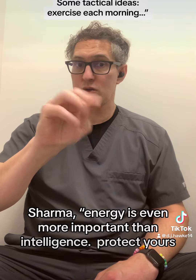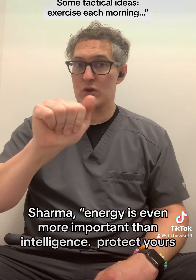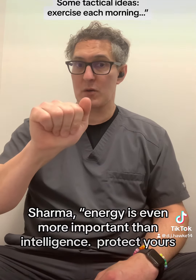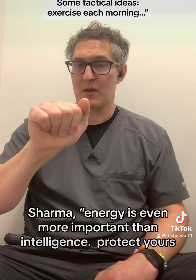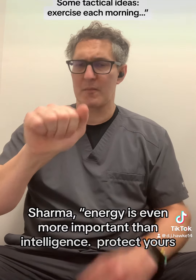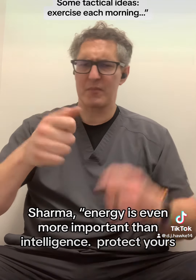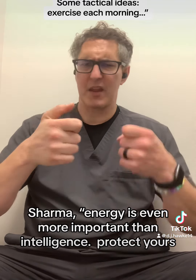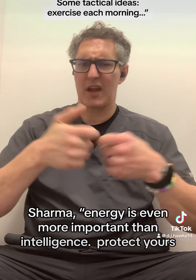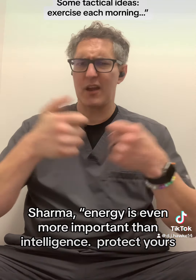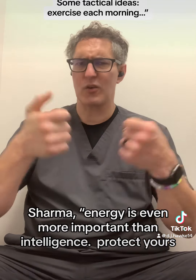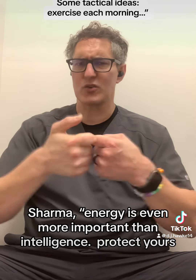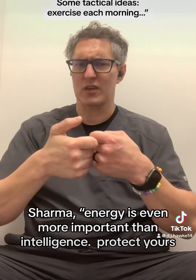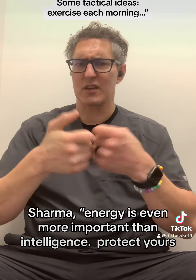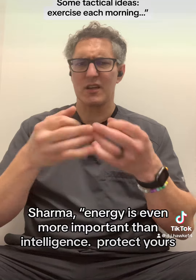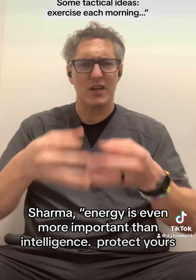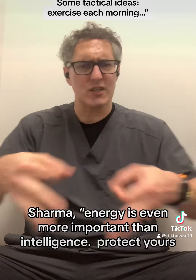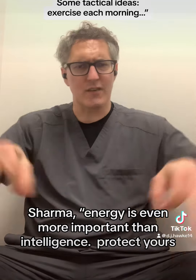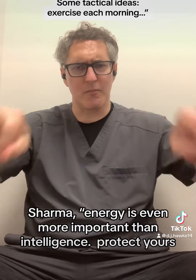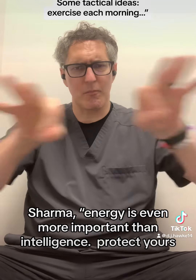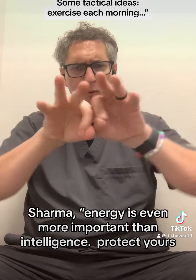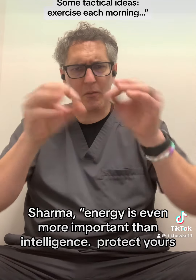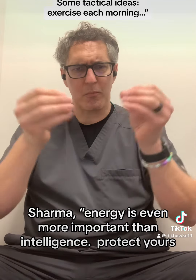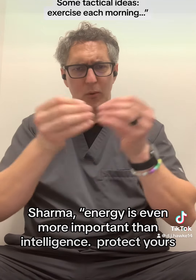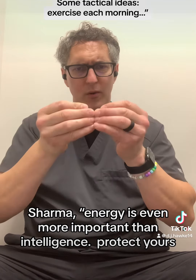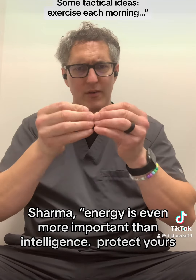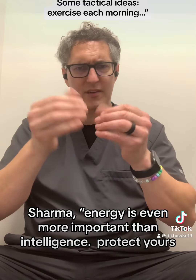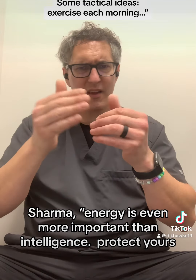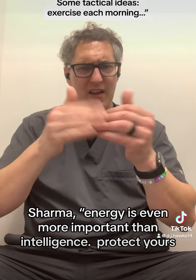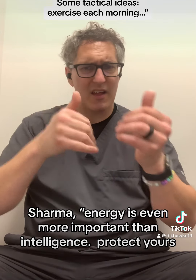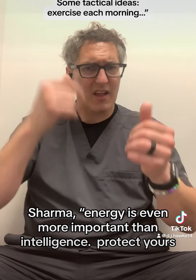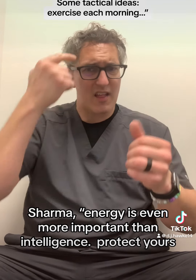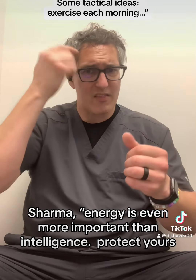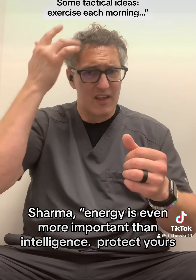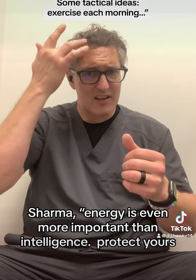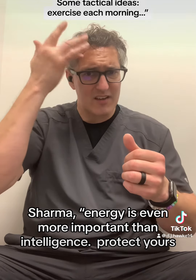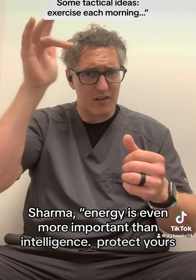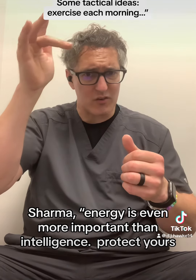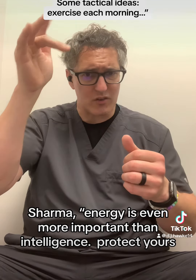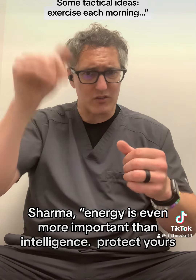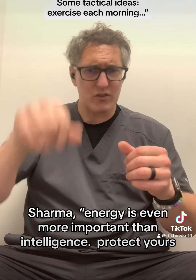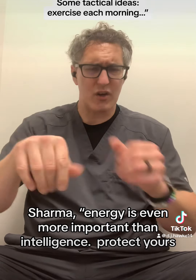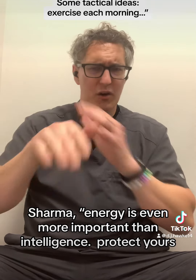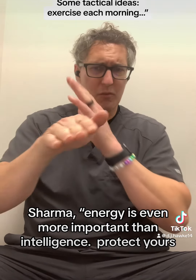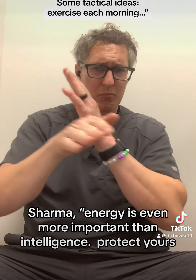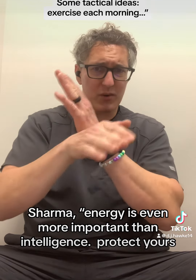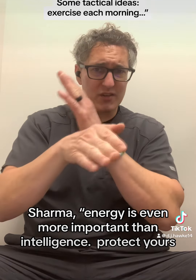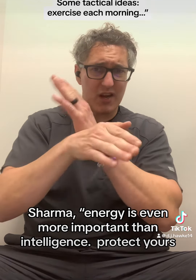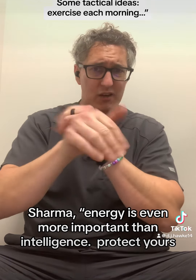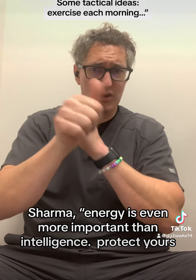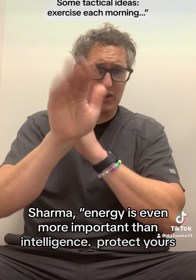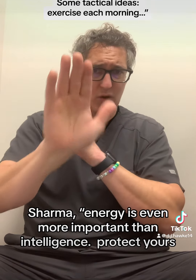Sharma. Energy is even more important than intelligence. Protect yours.